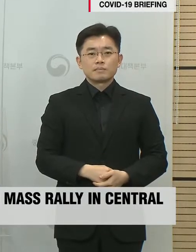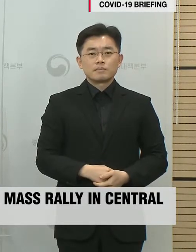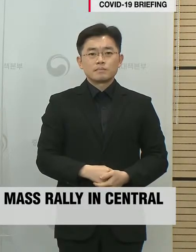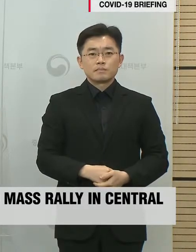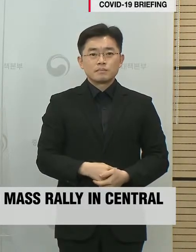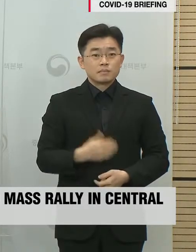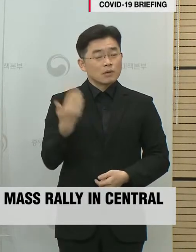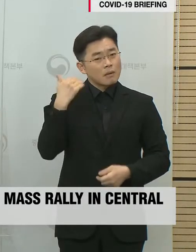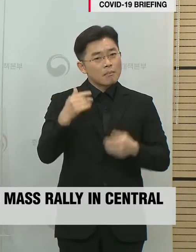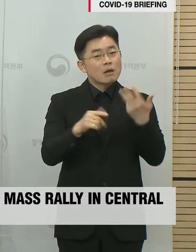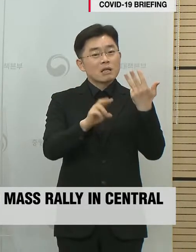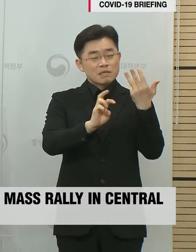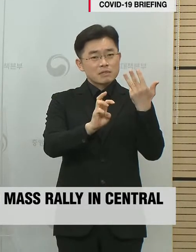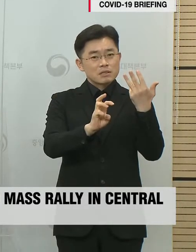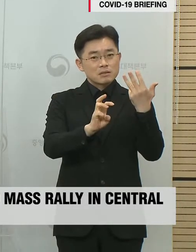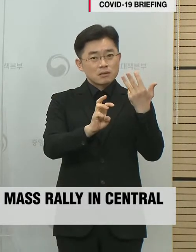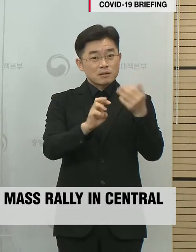confirmed.